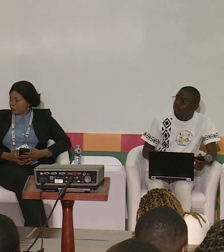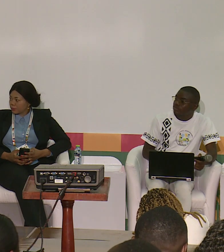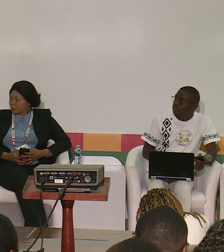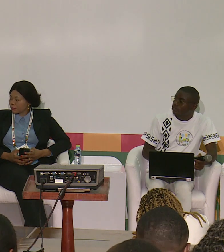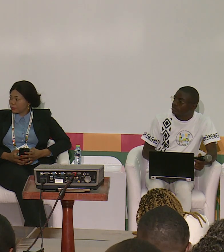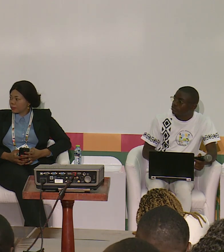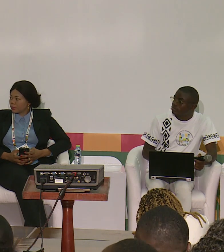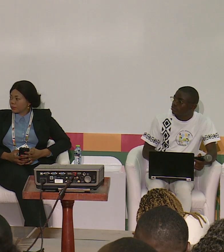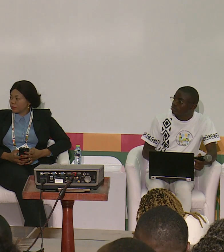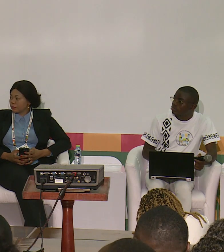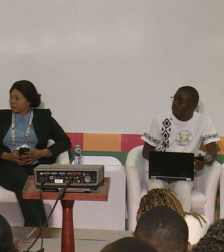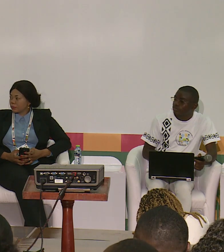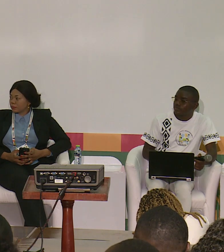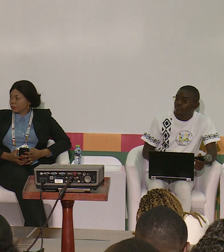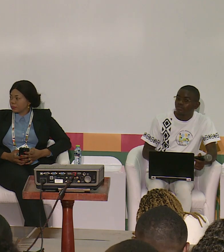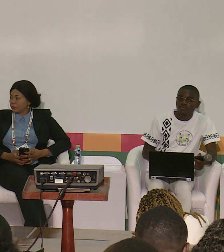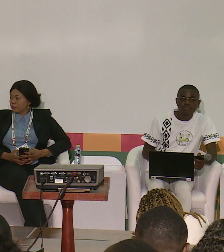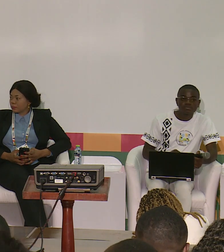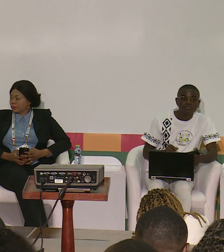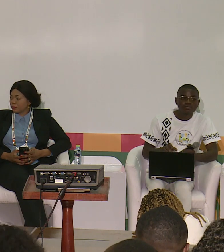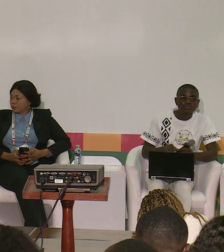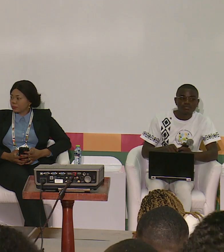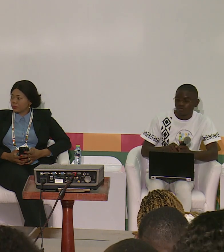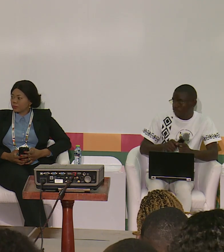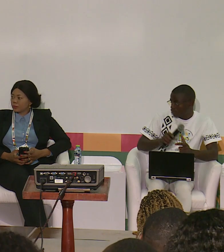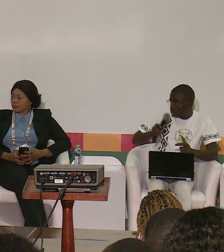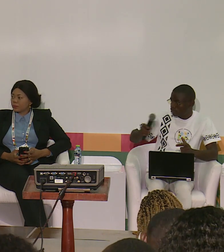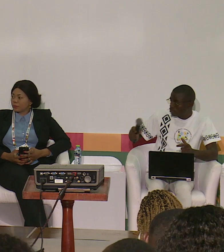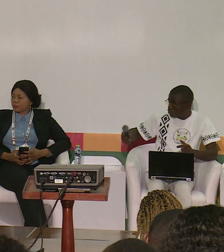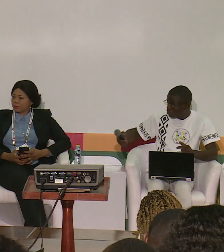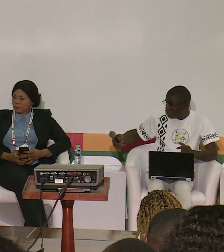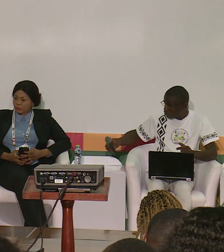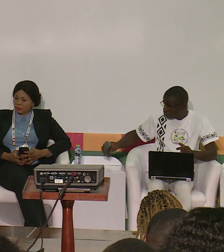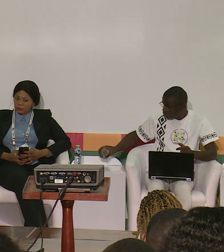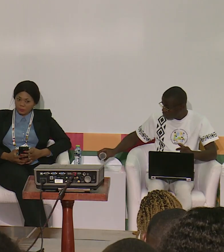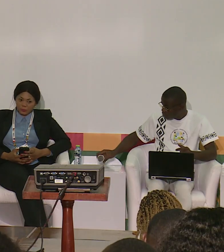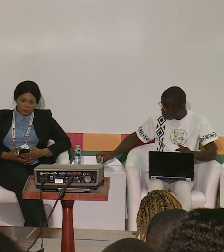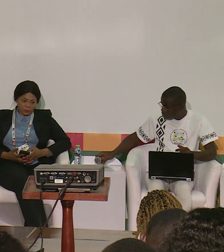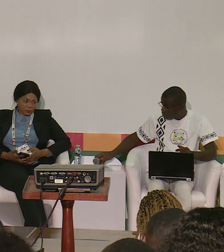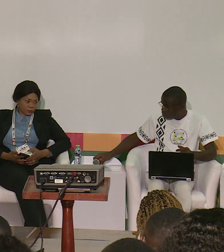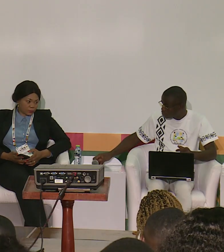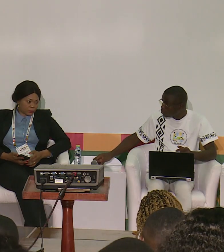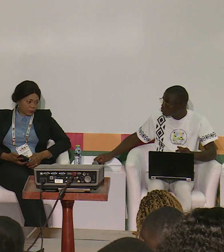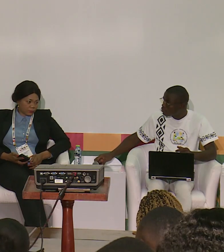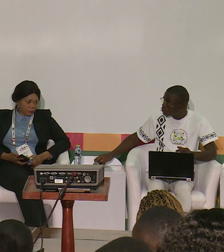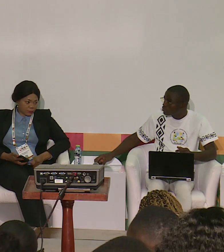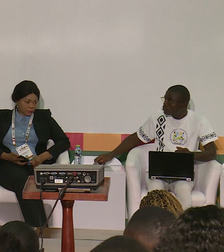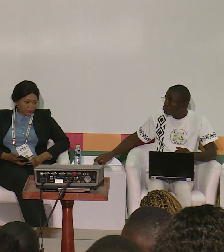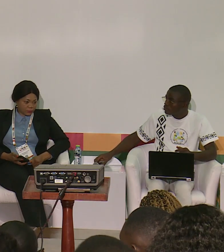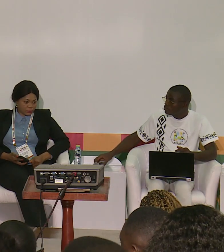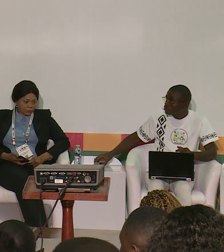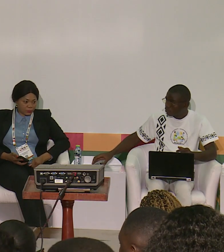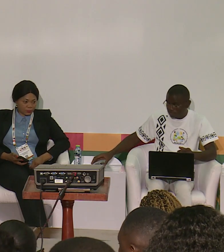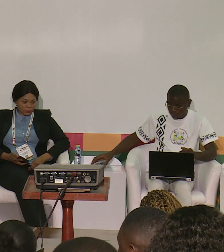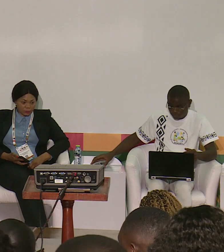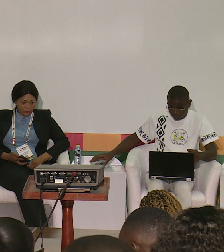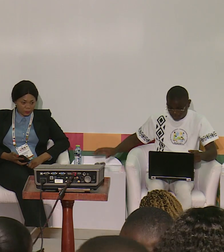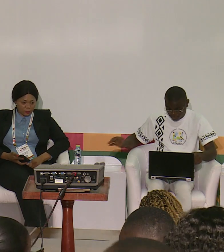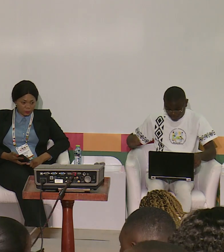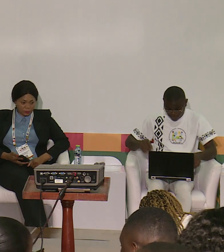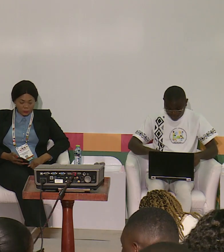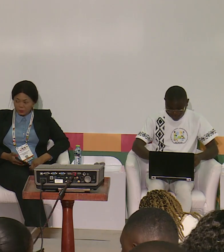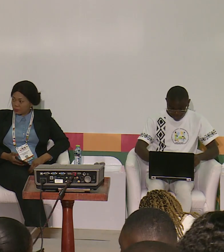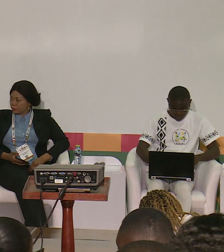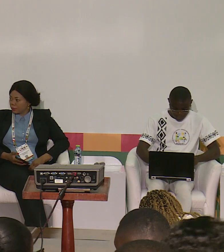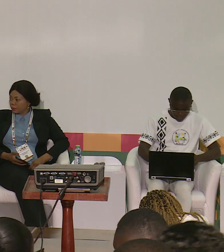Thank you very much. Unfortunately, I think we have to close because the next speakers are here and we need to give them some time to